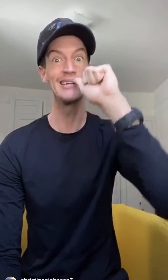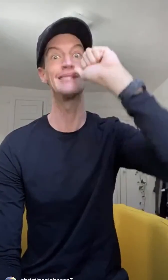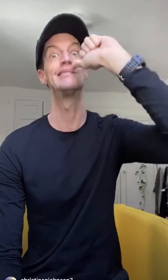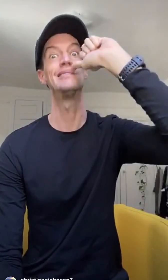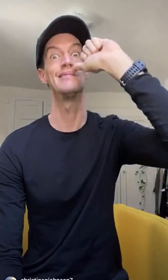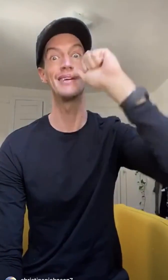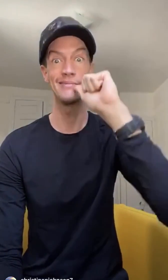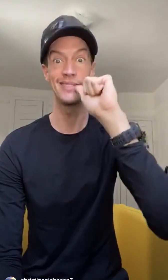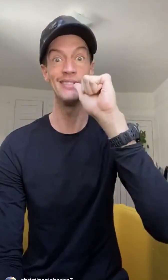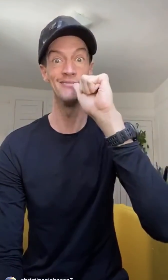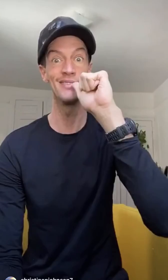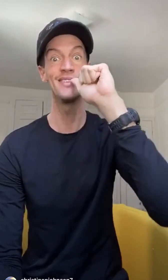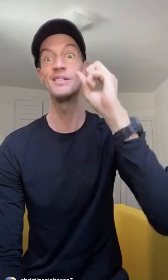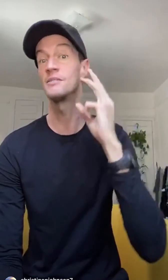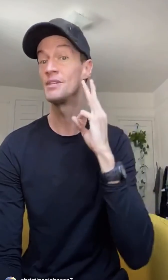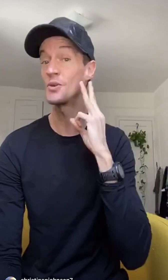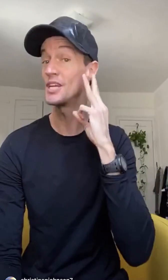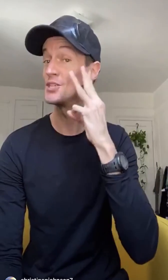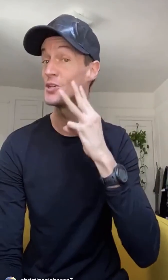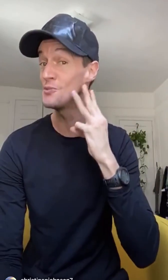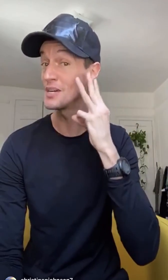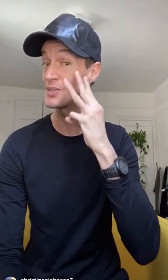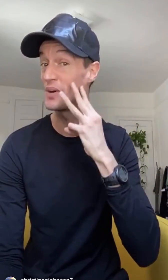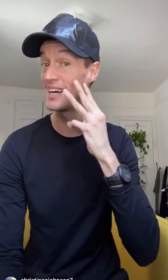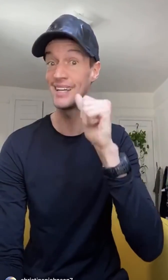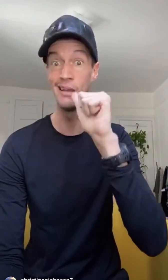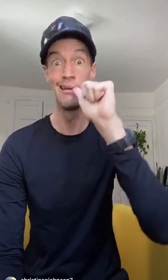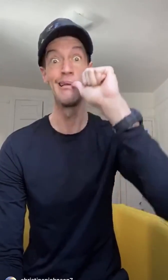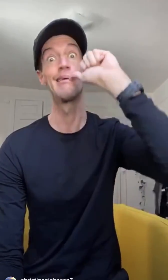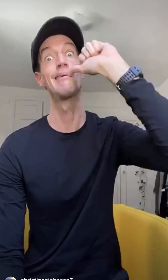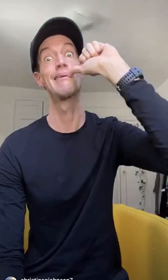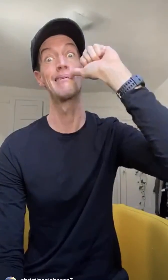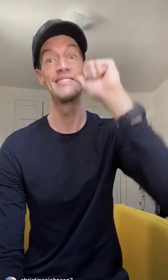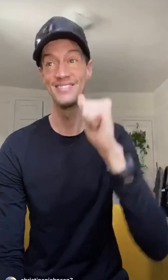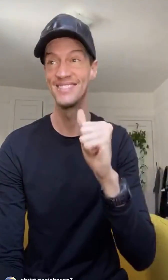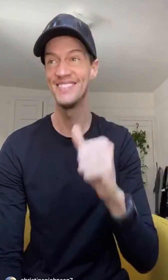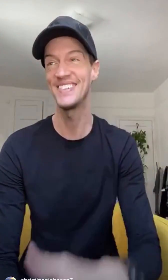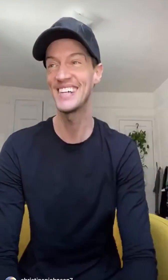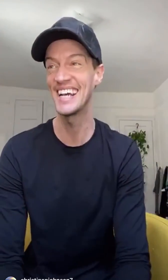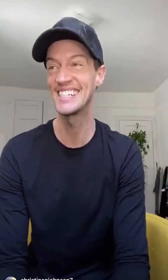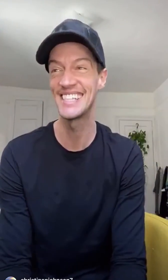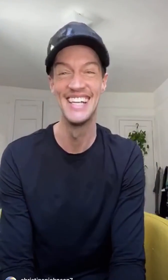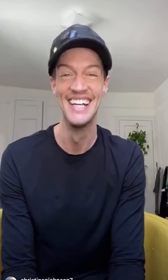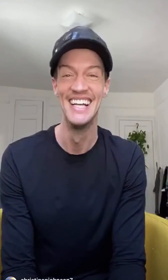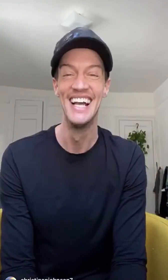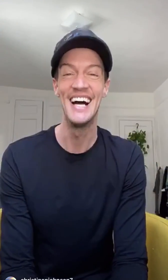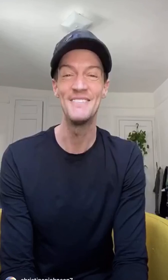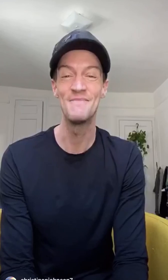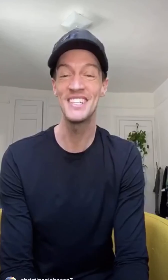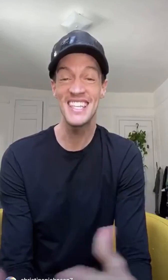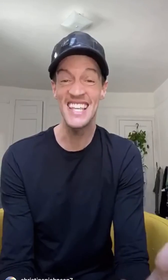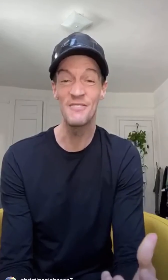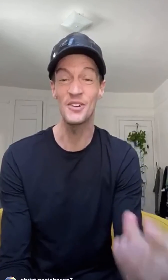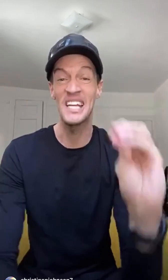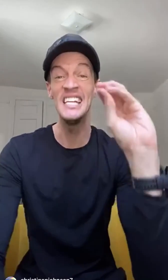We talked about wine yesterday, but to show someone is like drunk, you just kind of make a